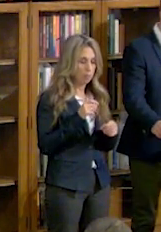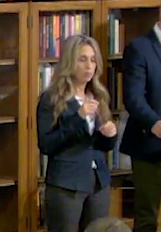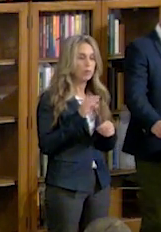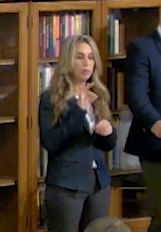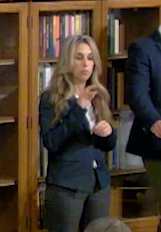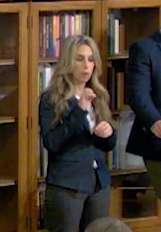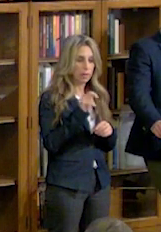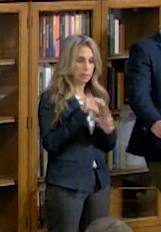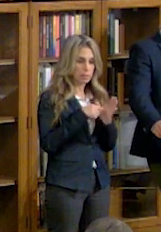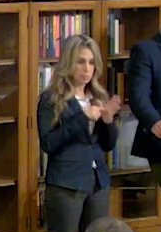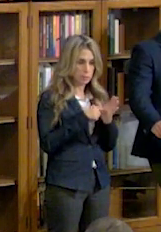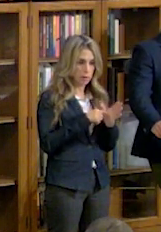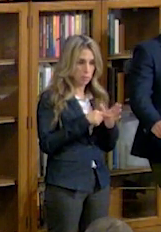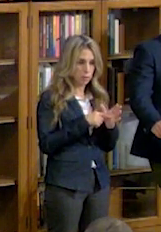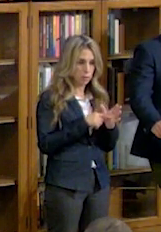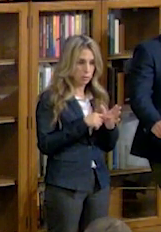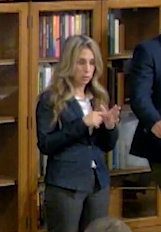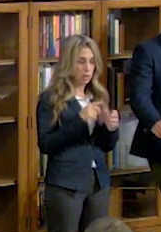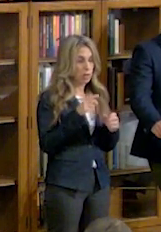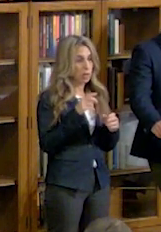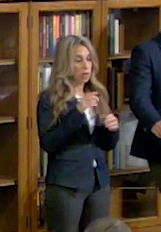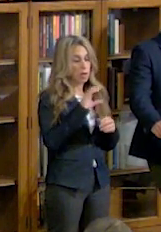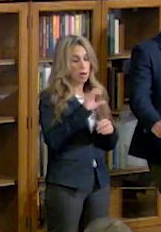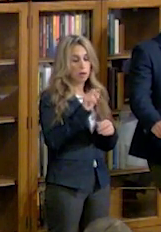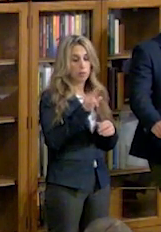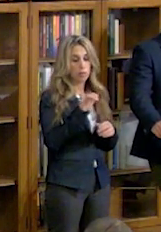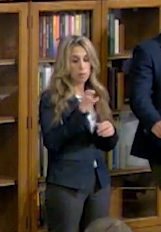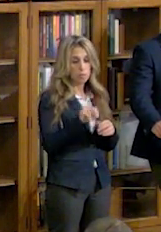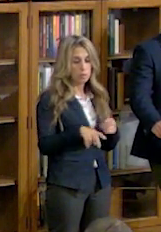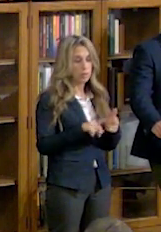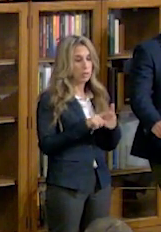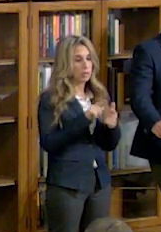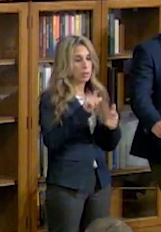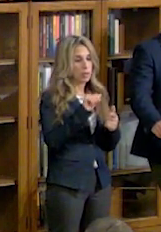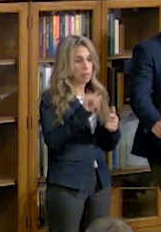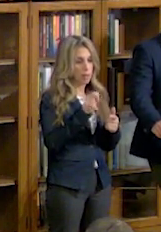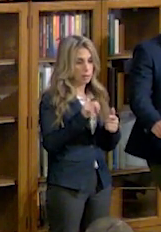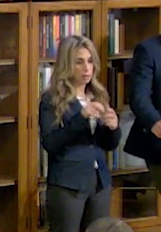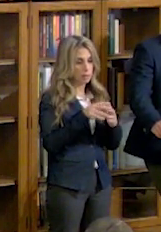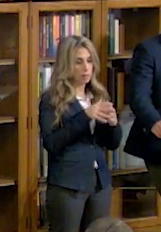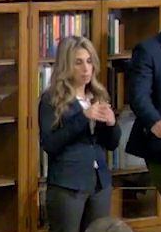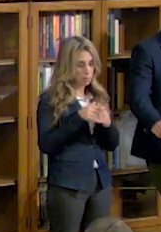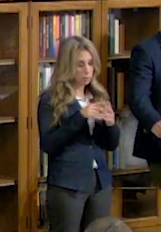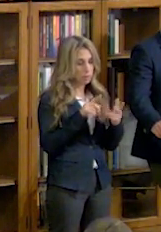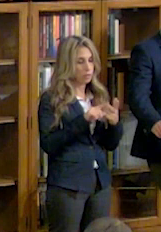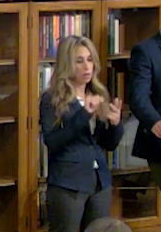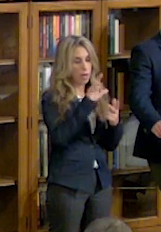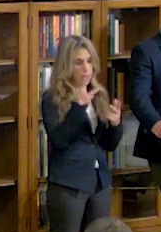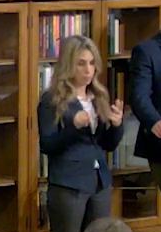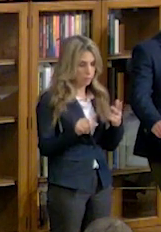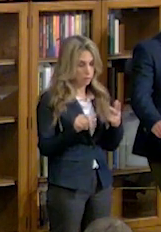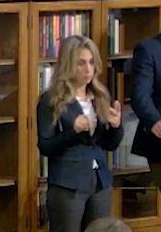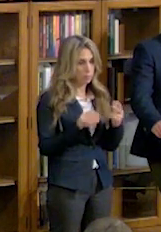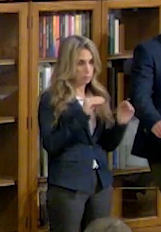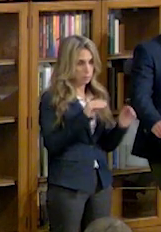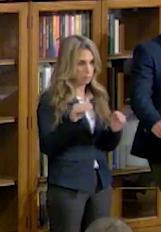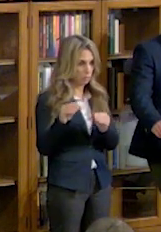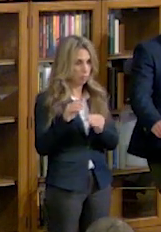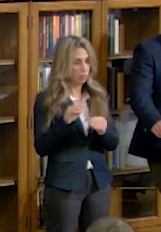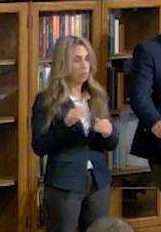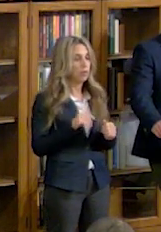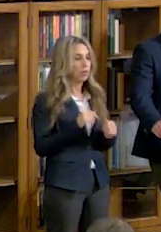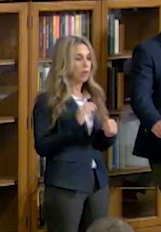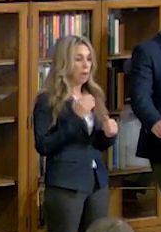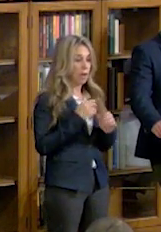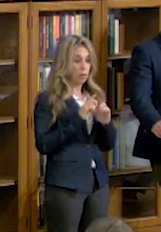perspectives by looking across the Caribbean Latin America and Africa for example in our own Department we make